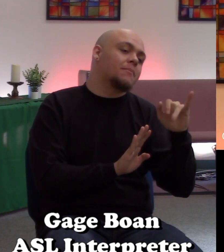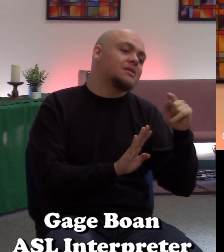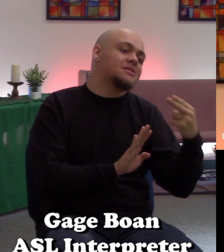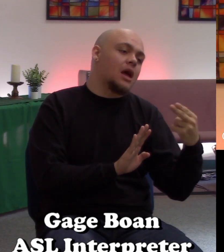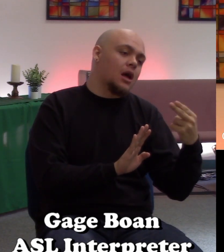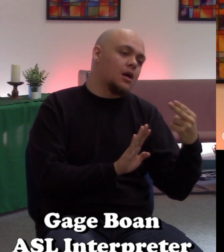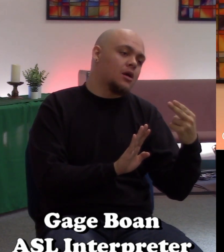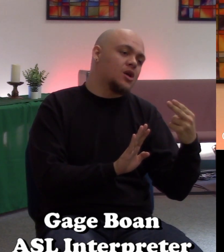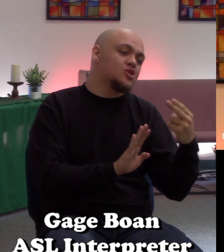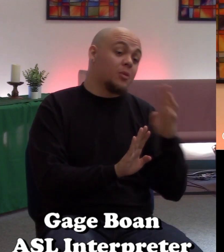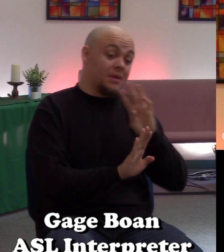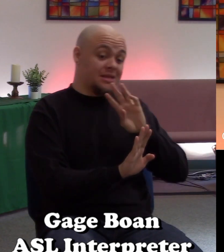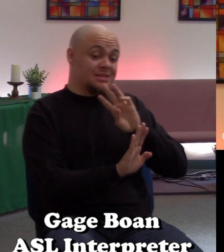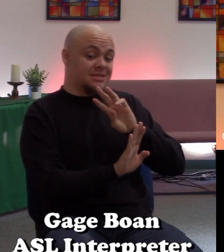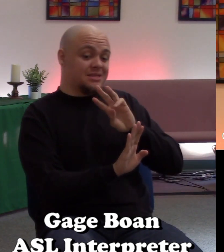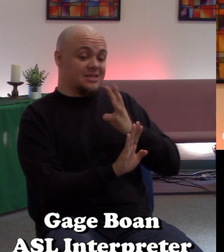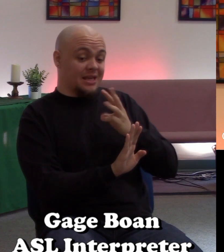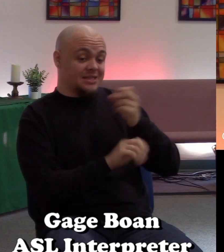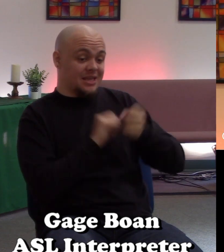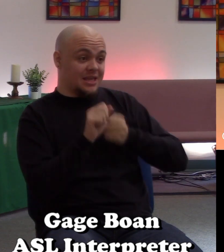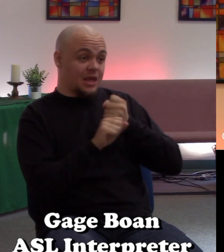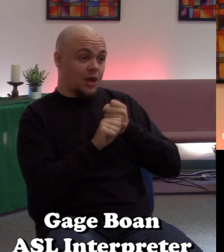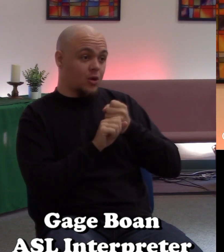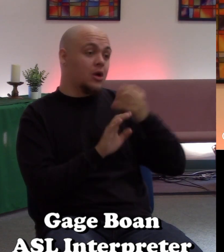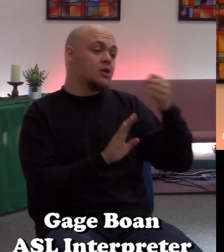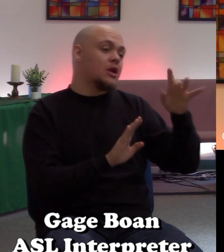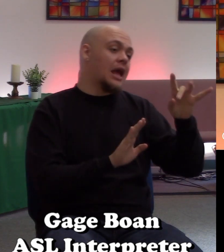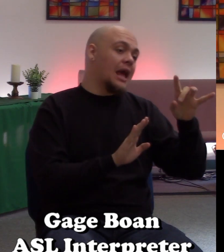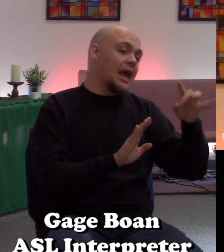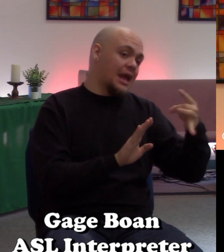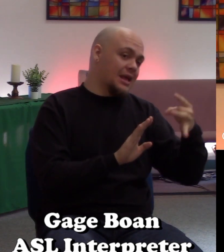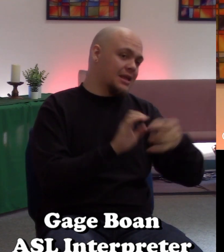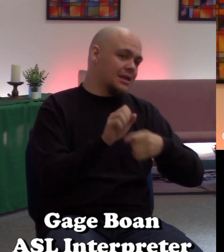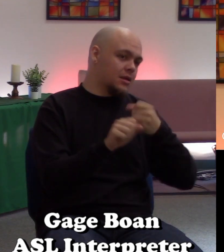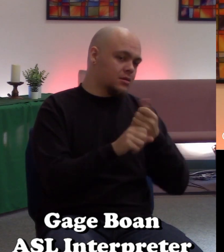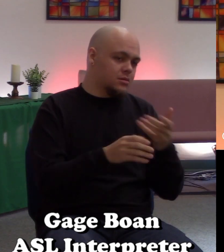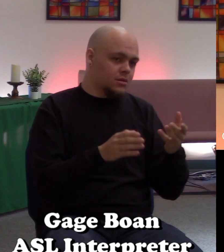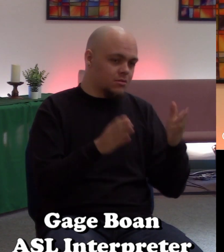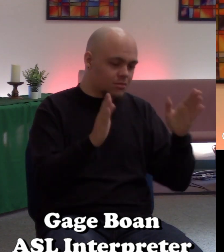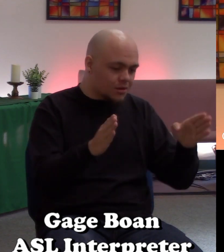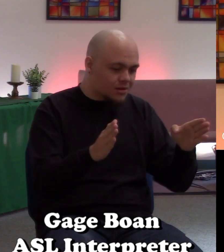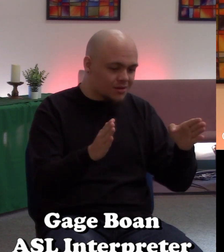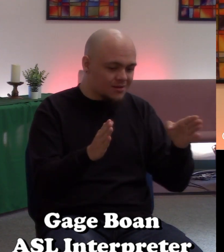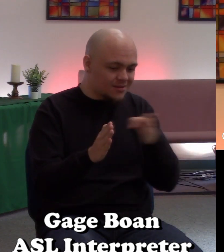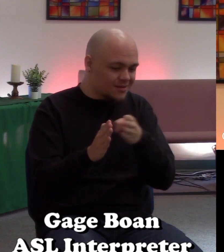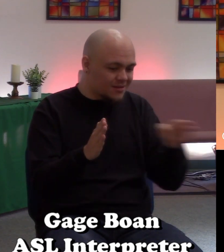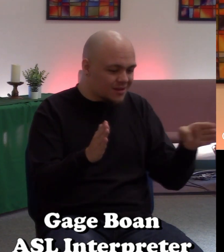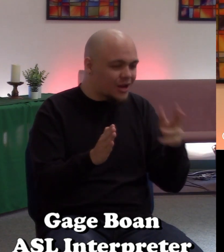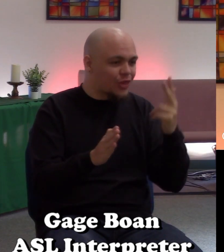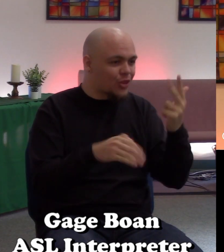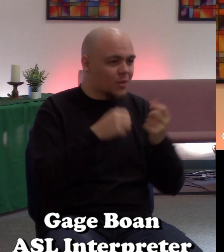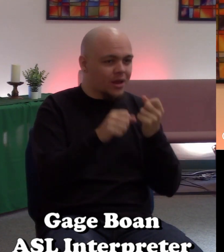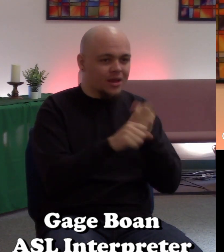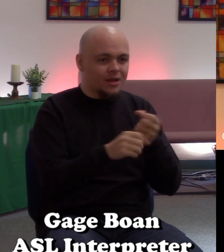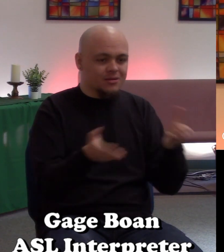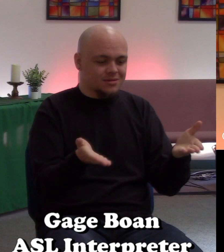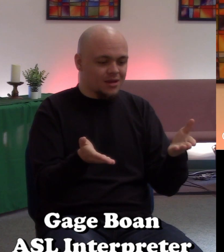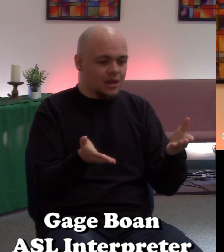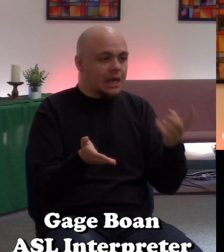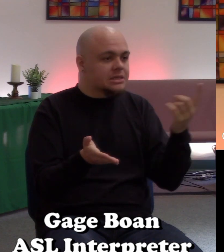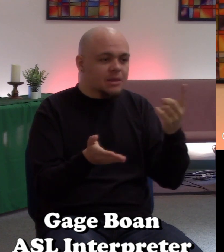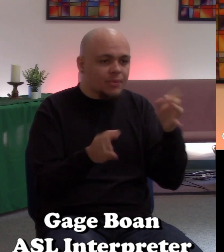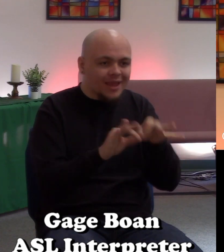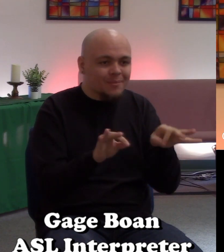post-Shemitah. So it can be anywhere between a year before and a year after. So if you get a 3-year period every 7 years,